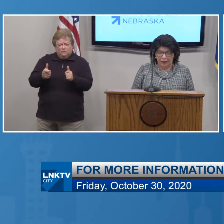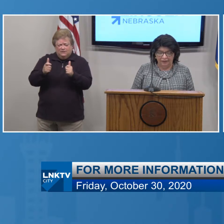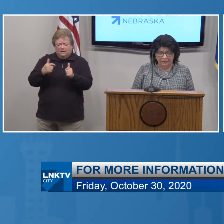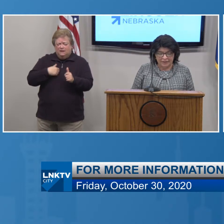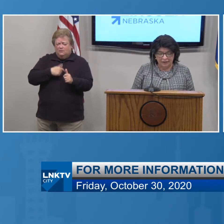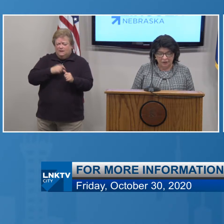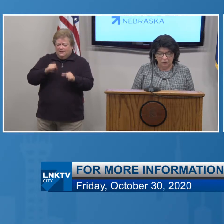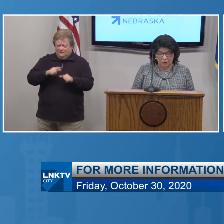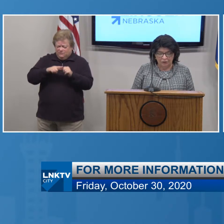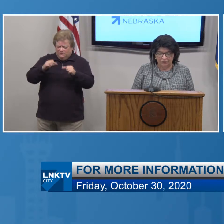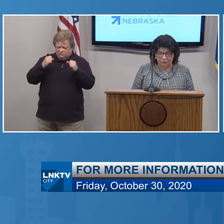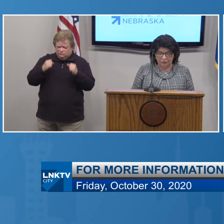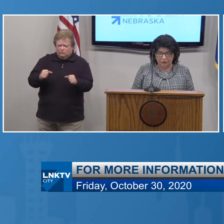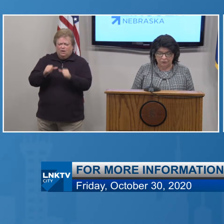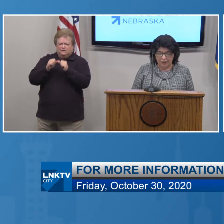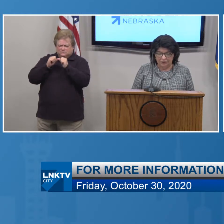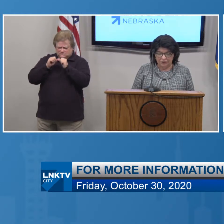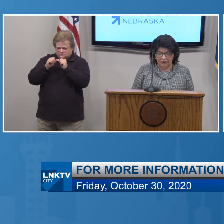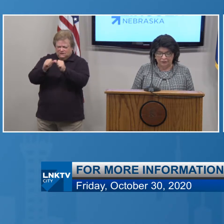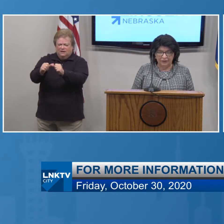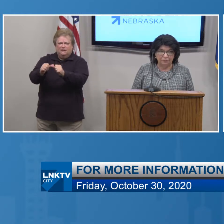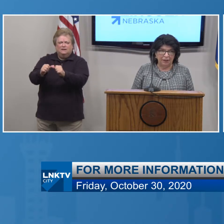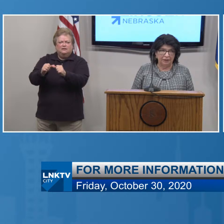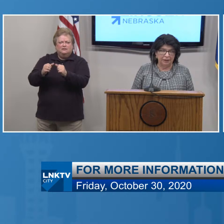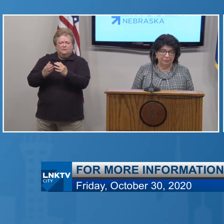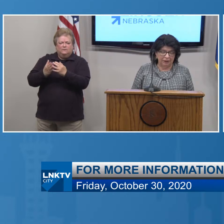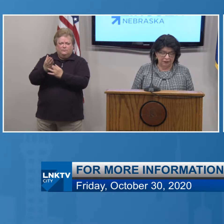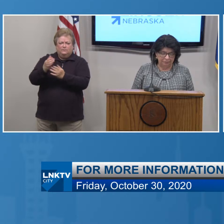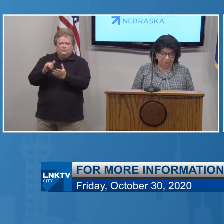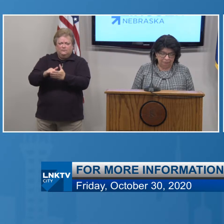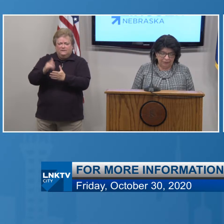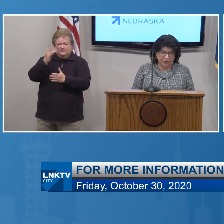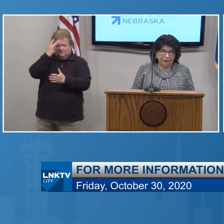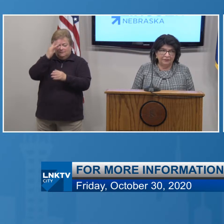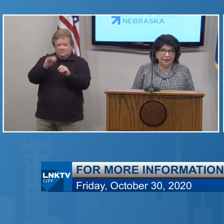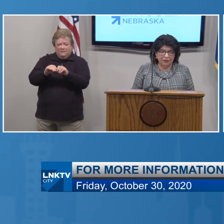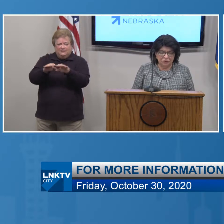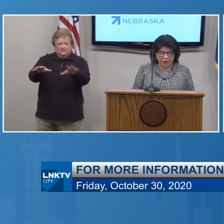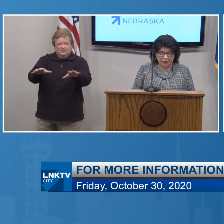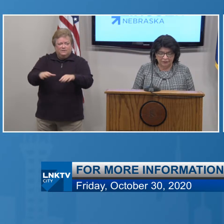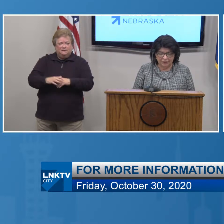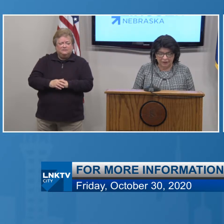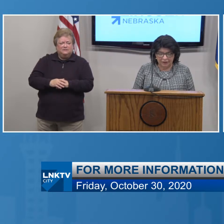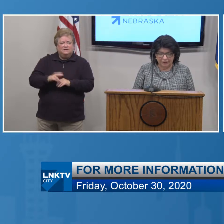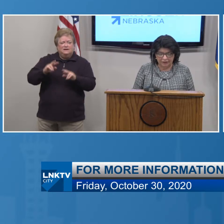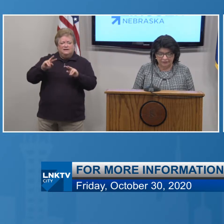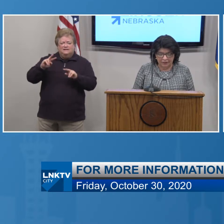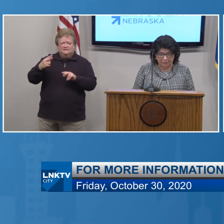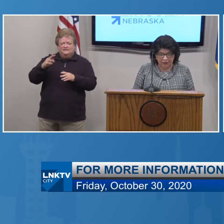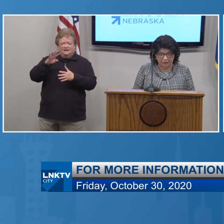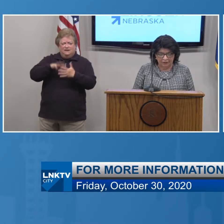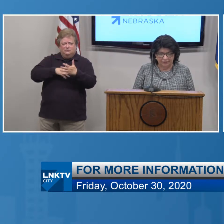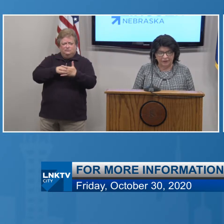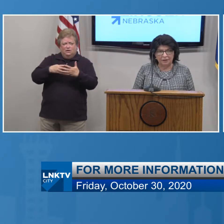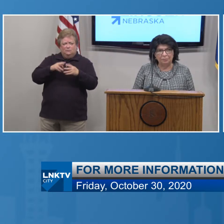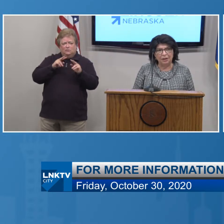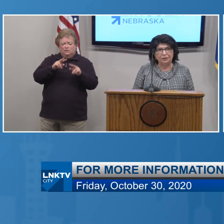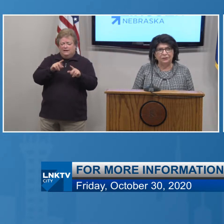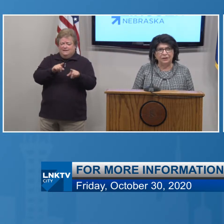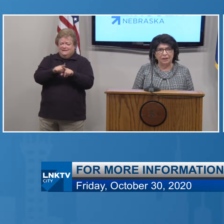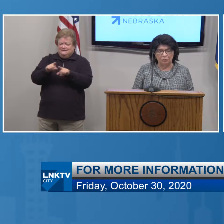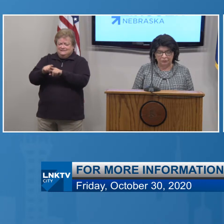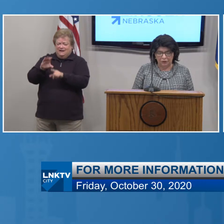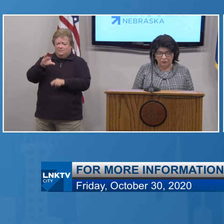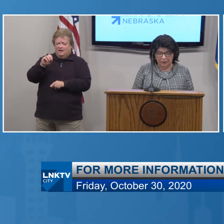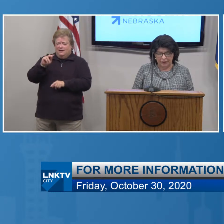strong and stay the course for the duration of this pandemic. The second chart is looking at the same counties and